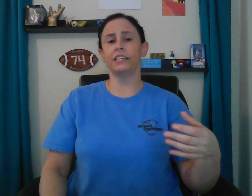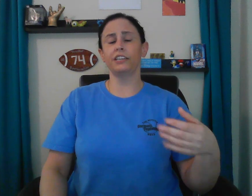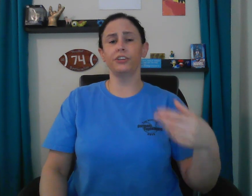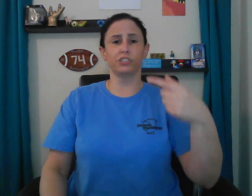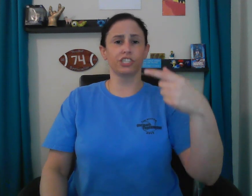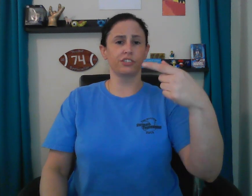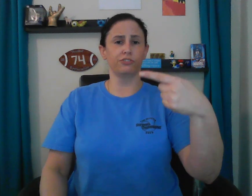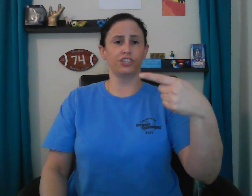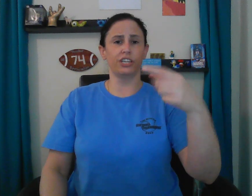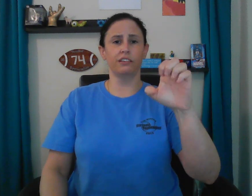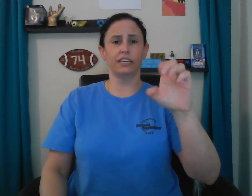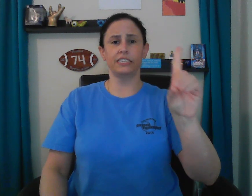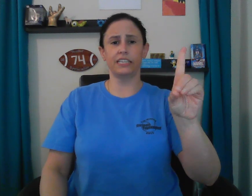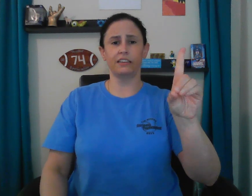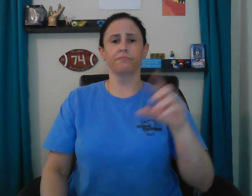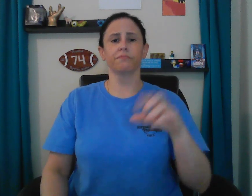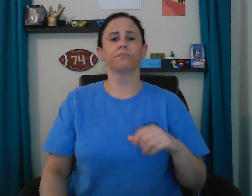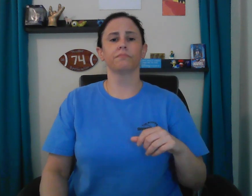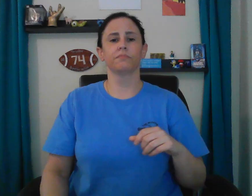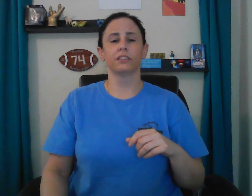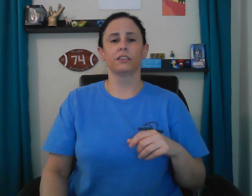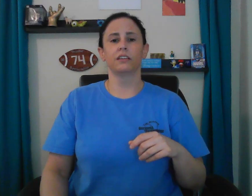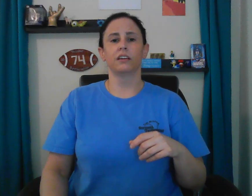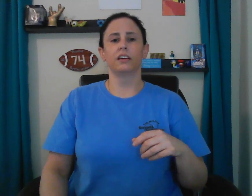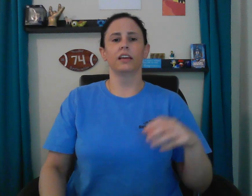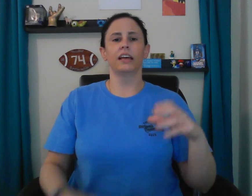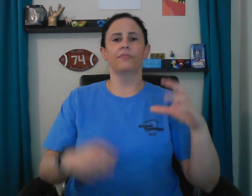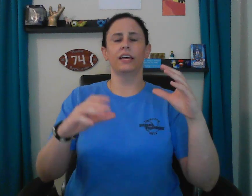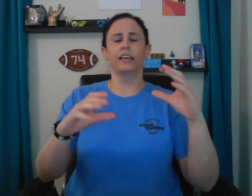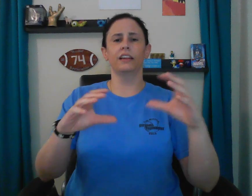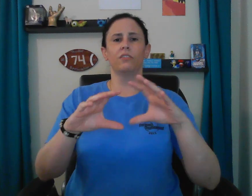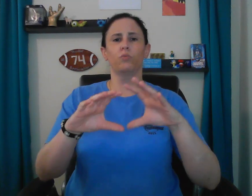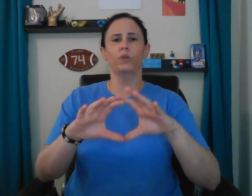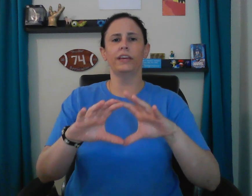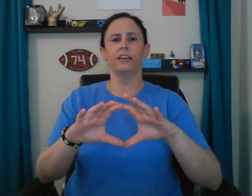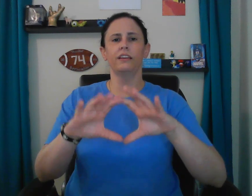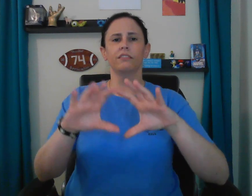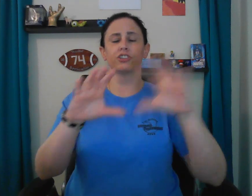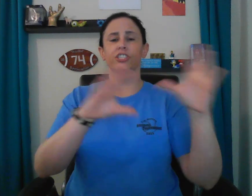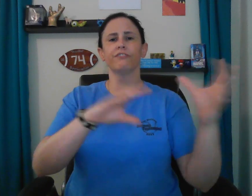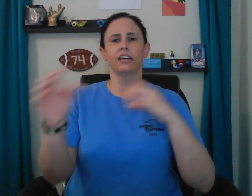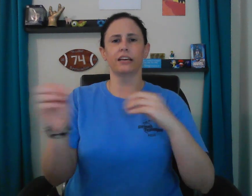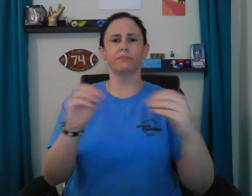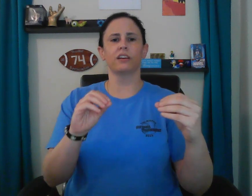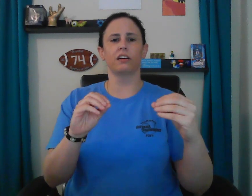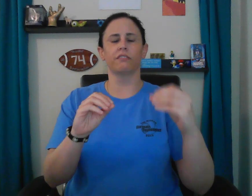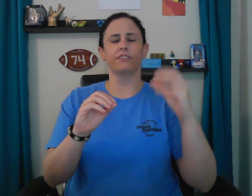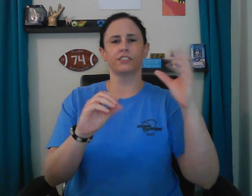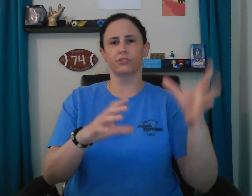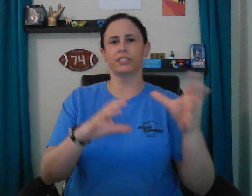GED, you would just do GED. And then there's different types of